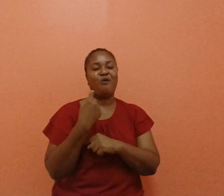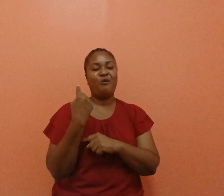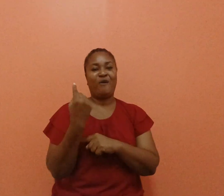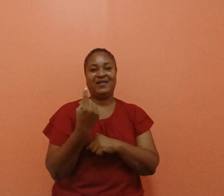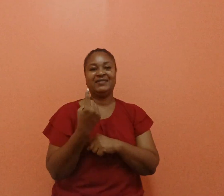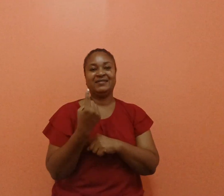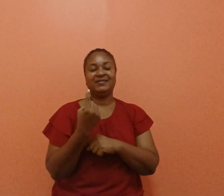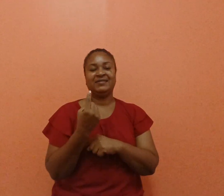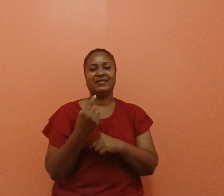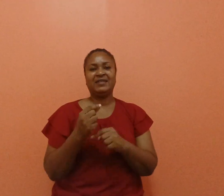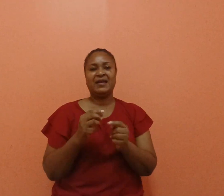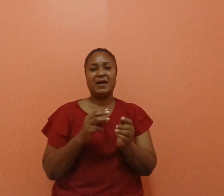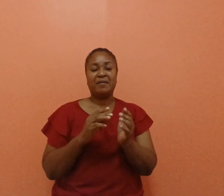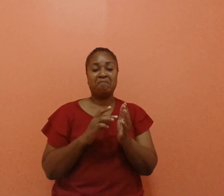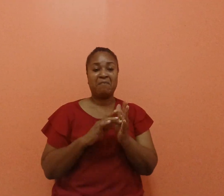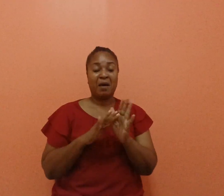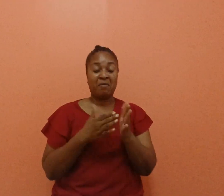Matthew 28, verse 20.